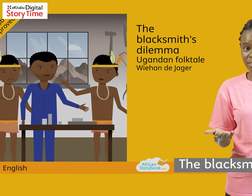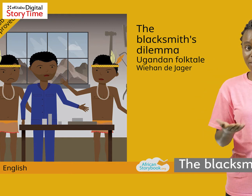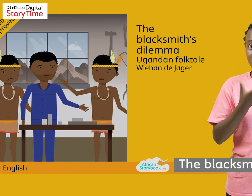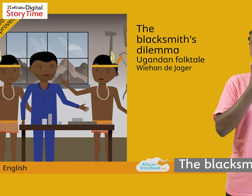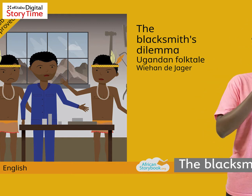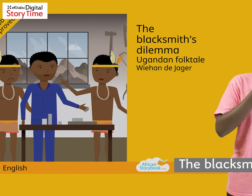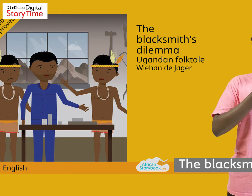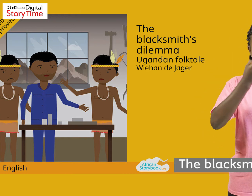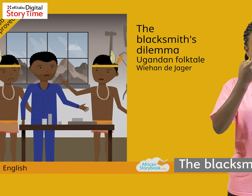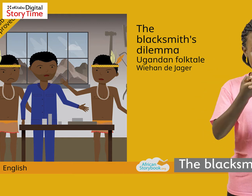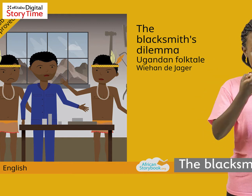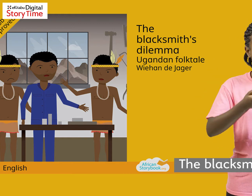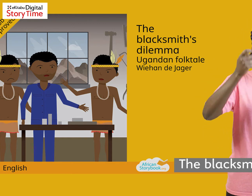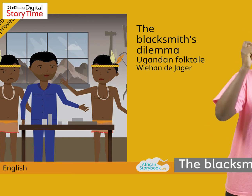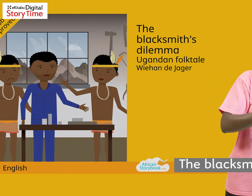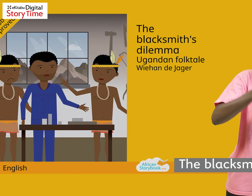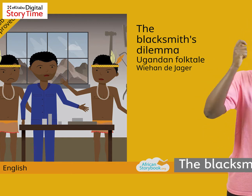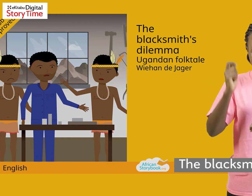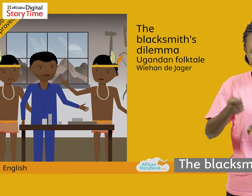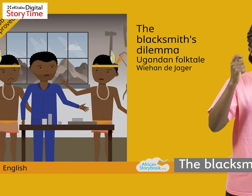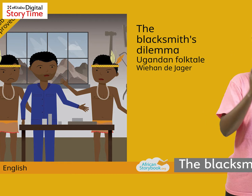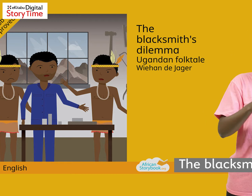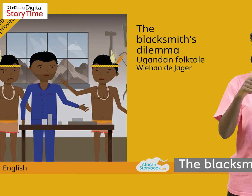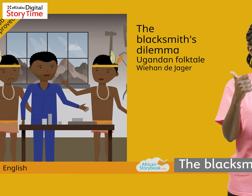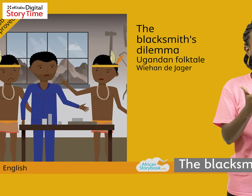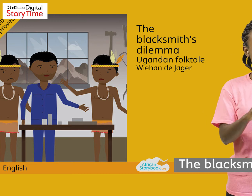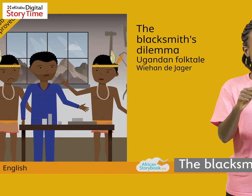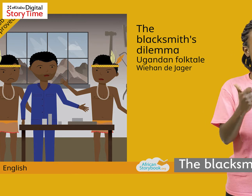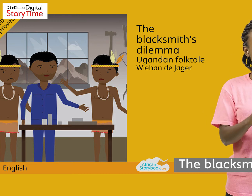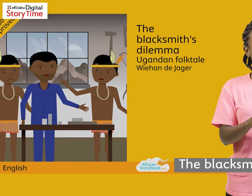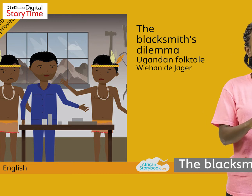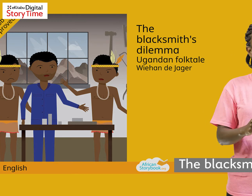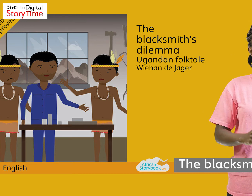The Blacksmith's Dilemma. Ugandan Folktale by Wihandi Jaga.